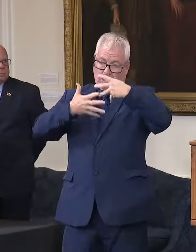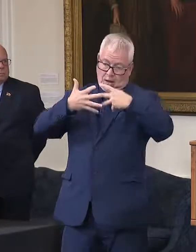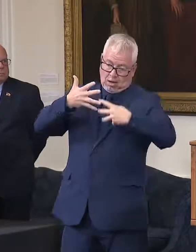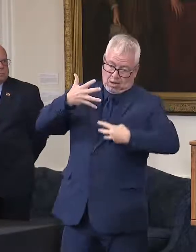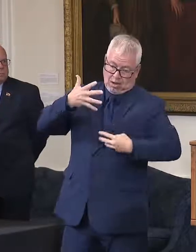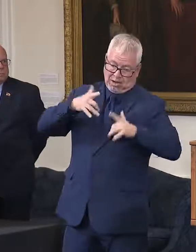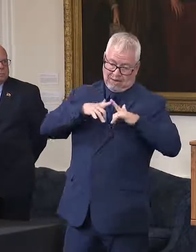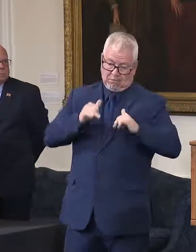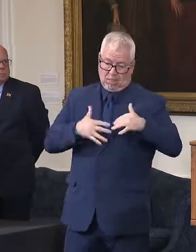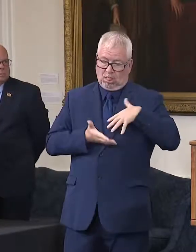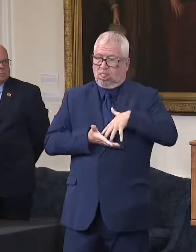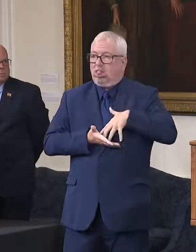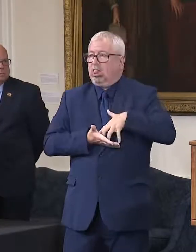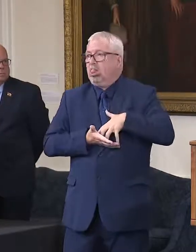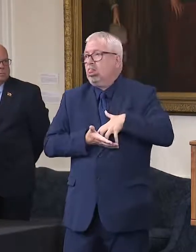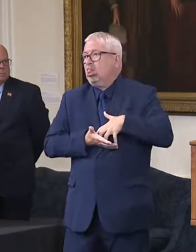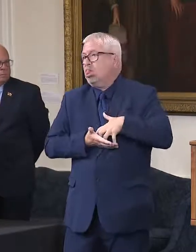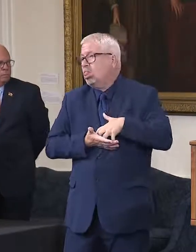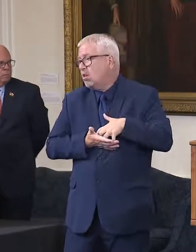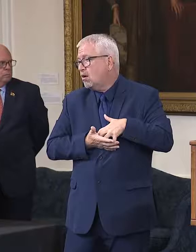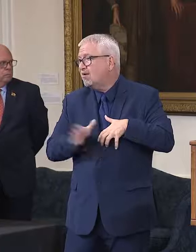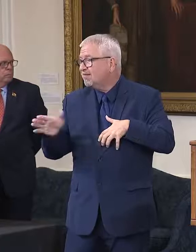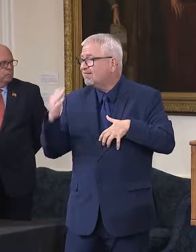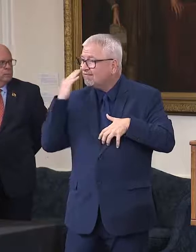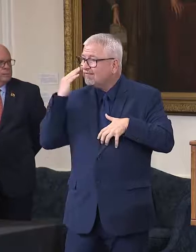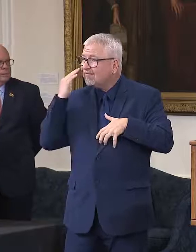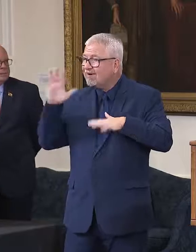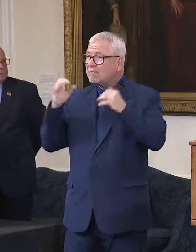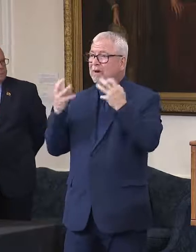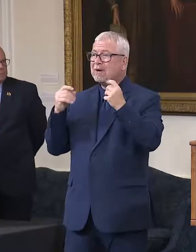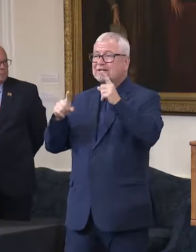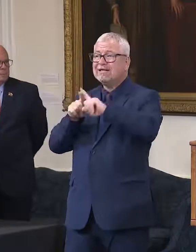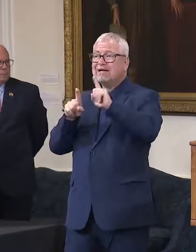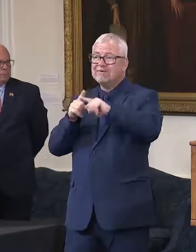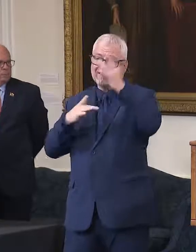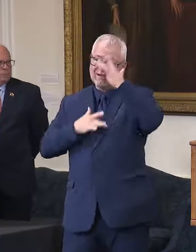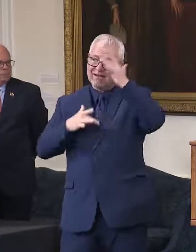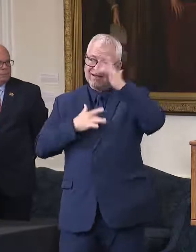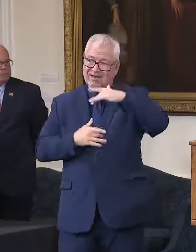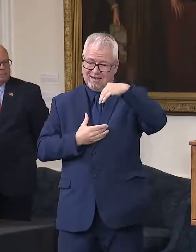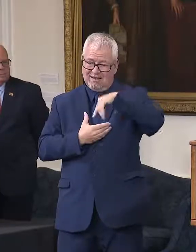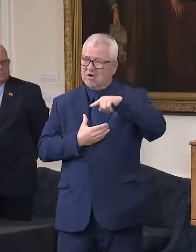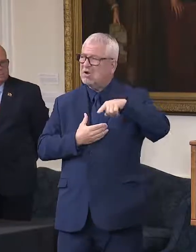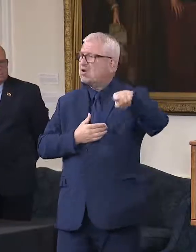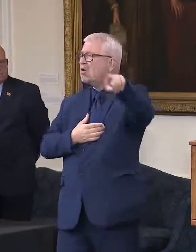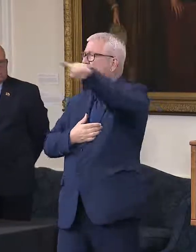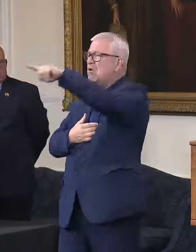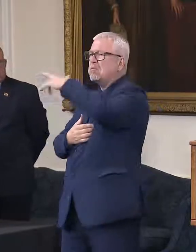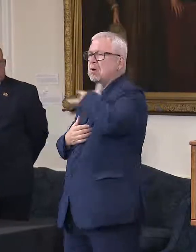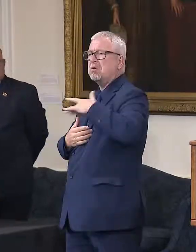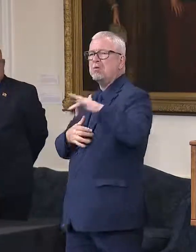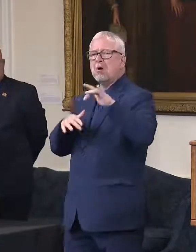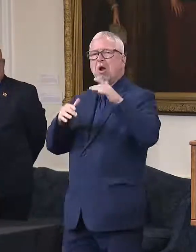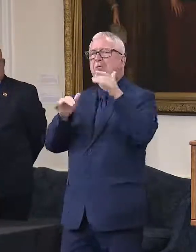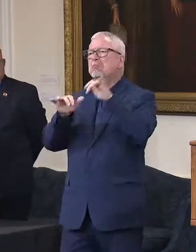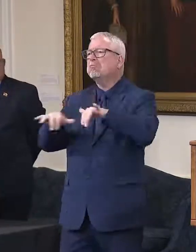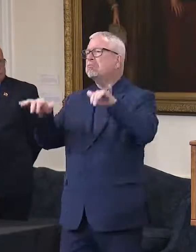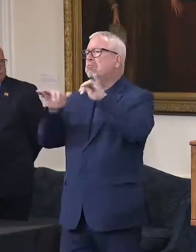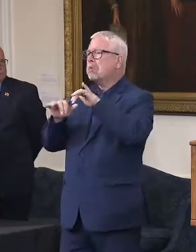time. However, many comorbidities are common conditions which are normally